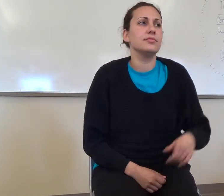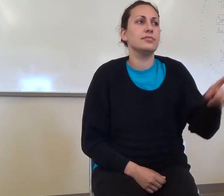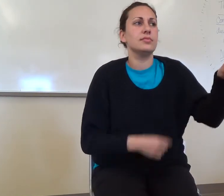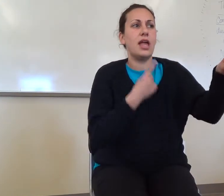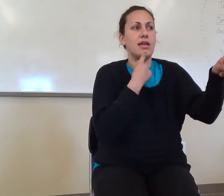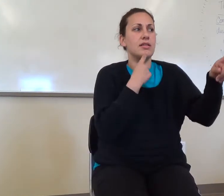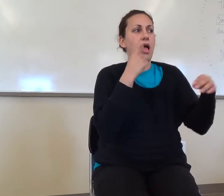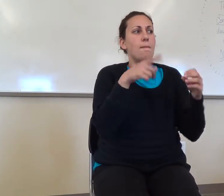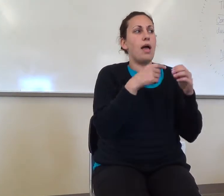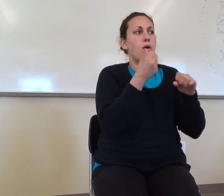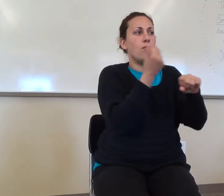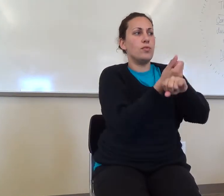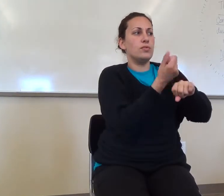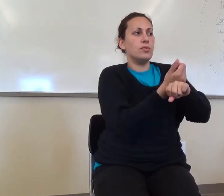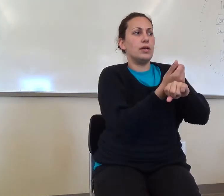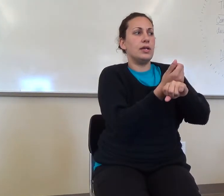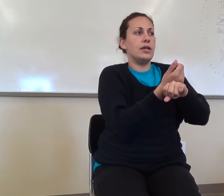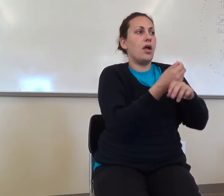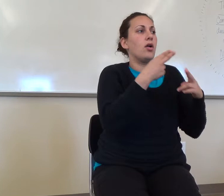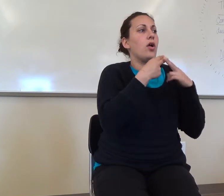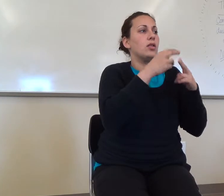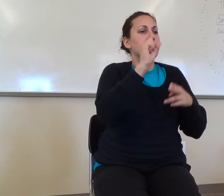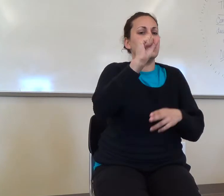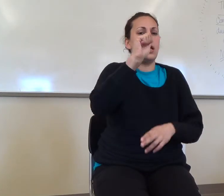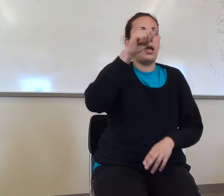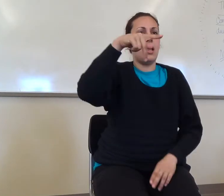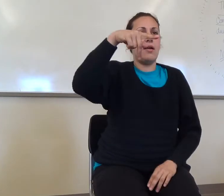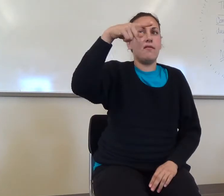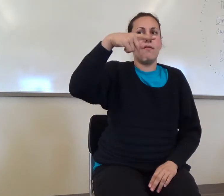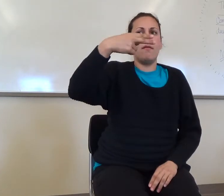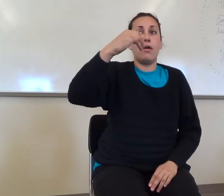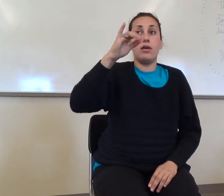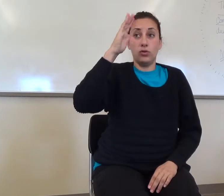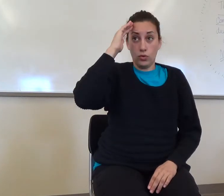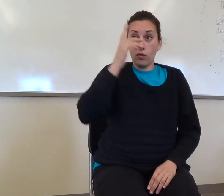Sapphires. Okay, sapphires. Anybody know what color sapphires are?